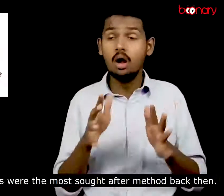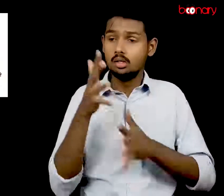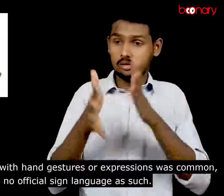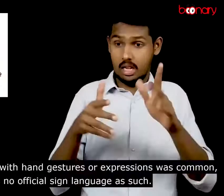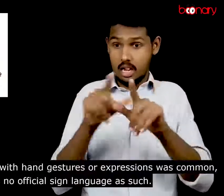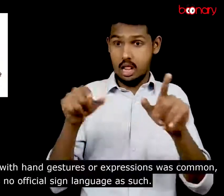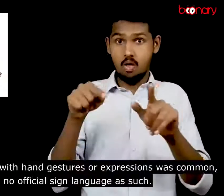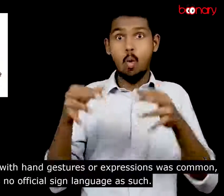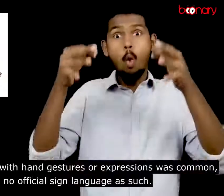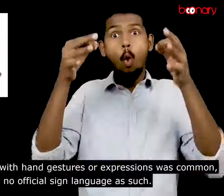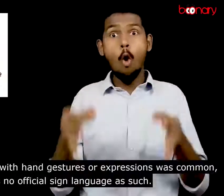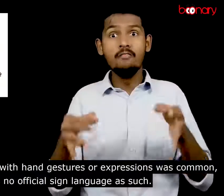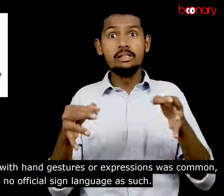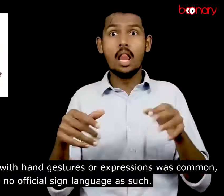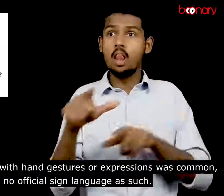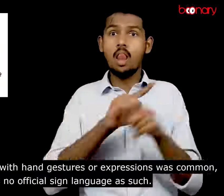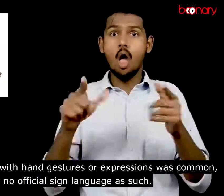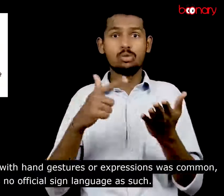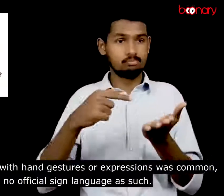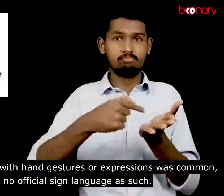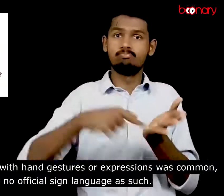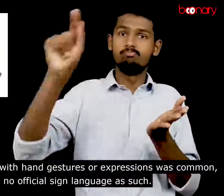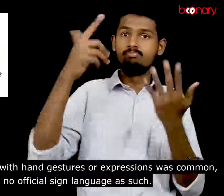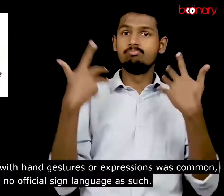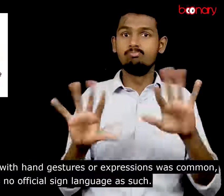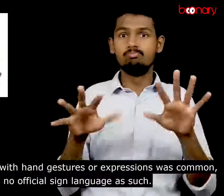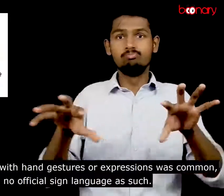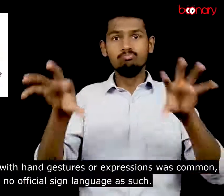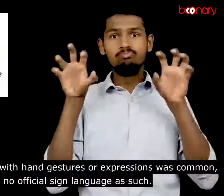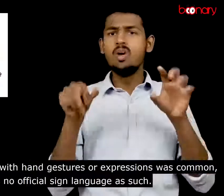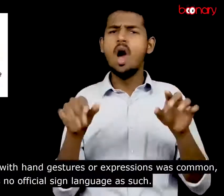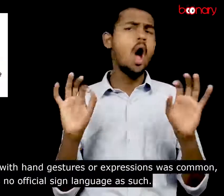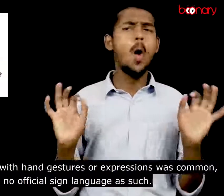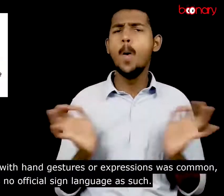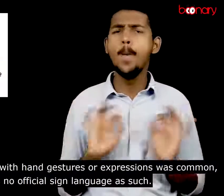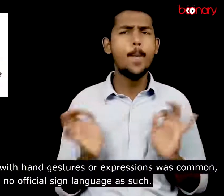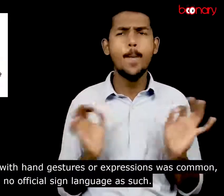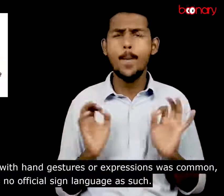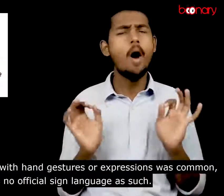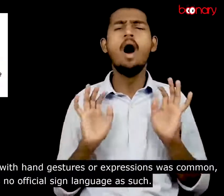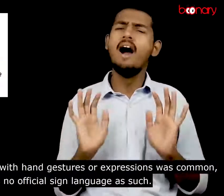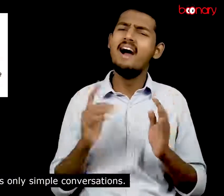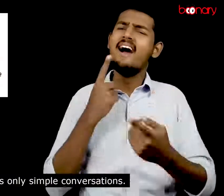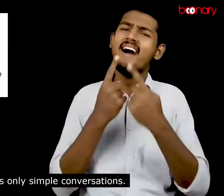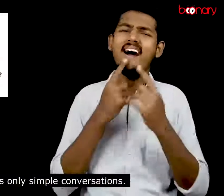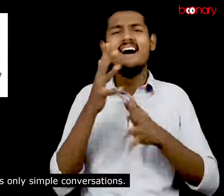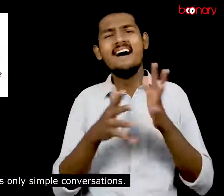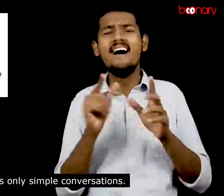then. Although signing with hand gestures or expressions was common, there was no official sign language as such. It was only